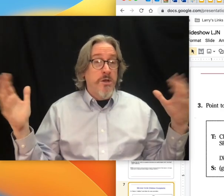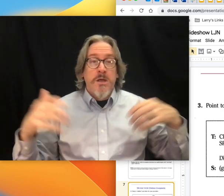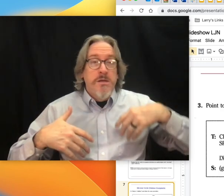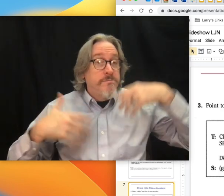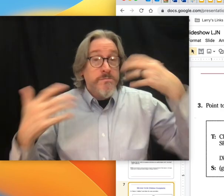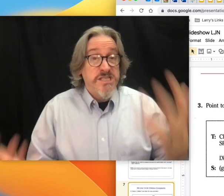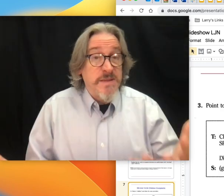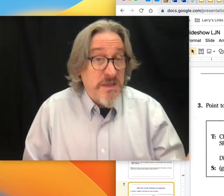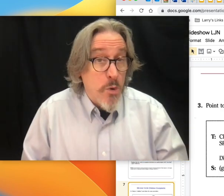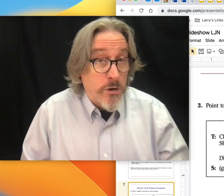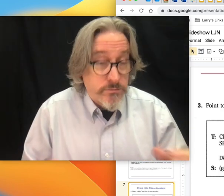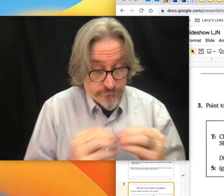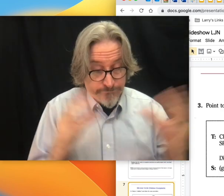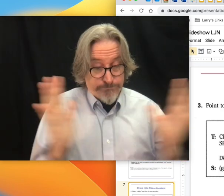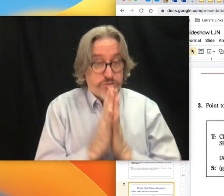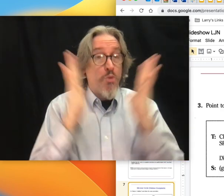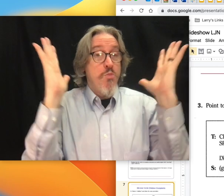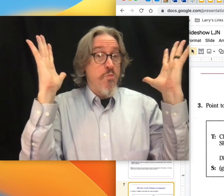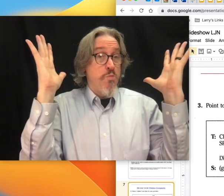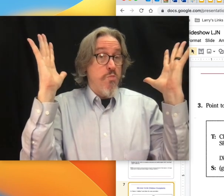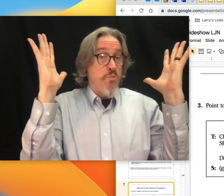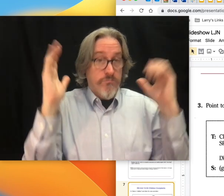into something more.